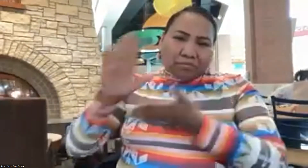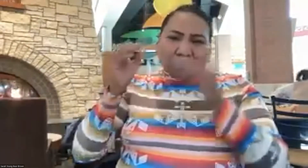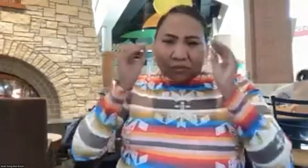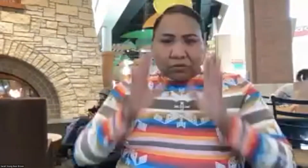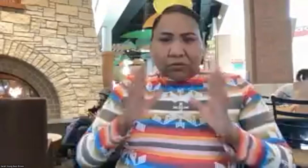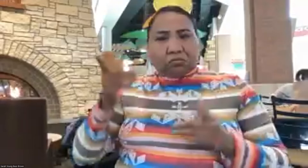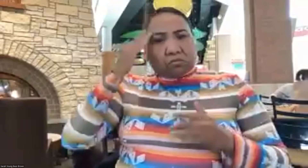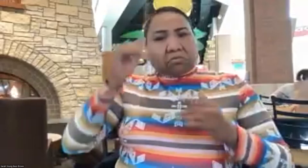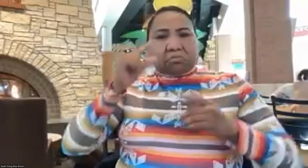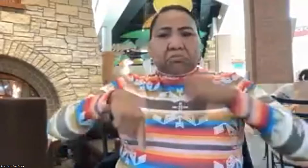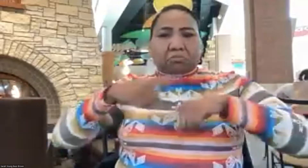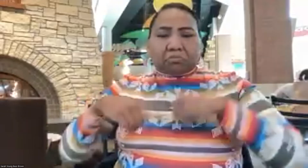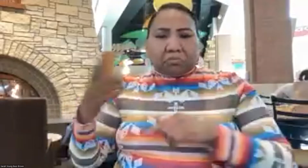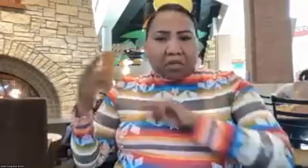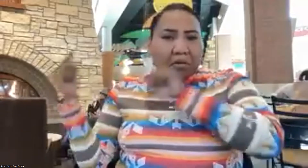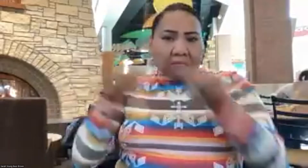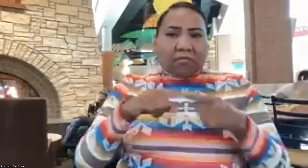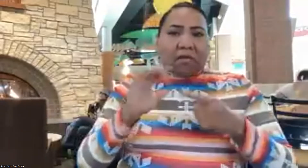And she turned to the local community college